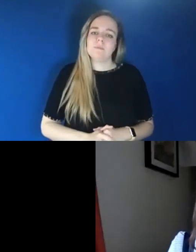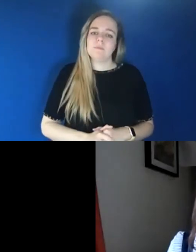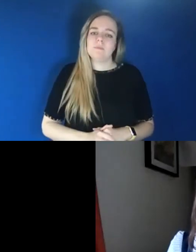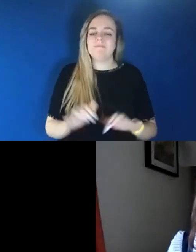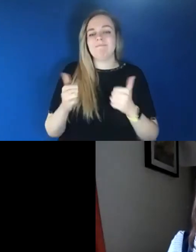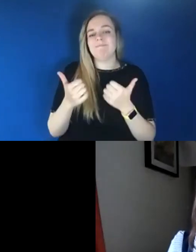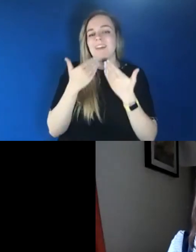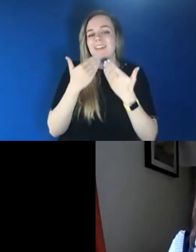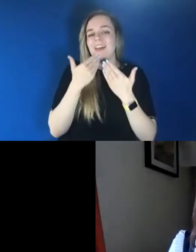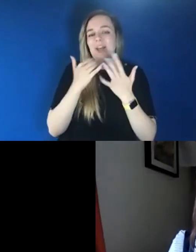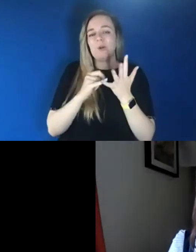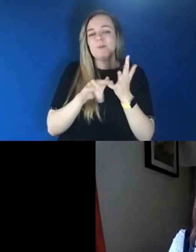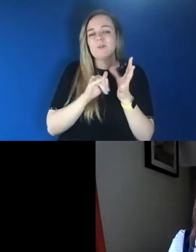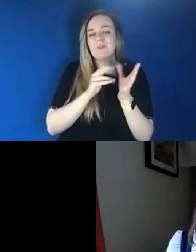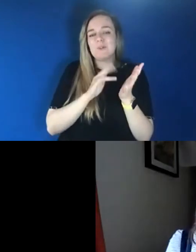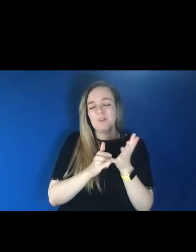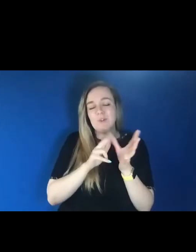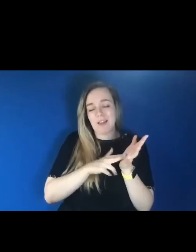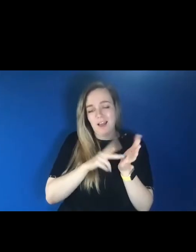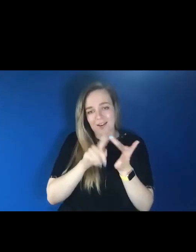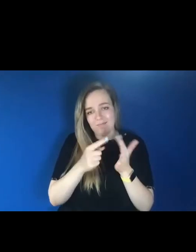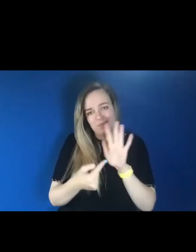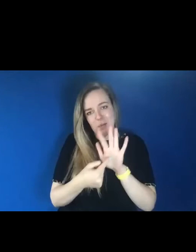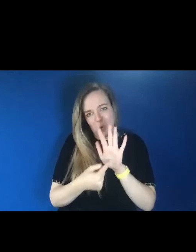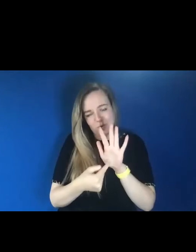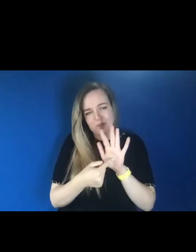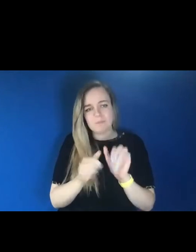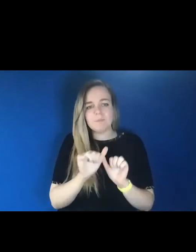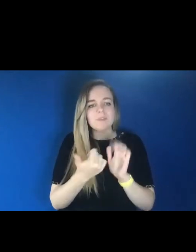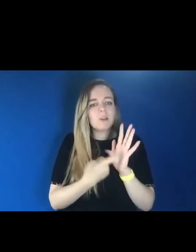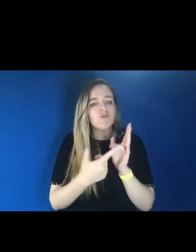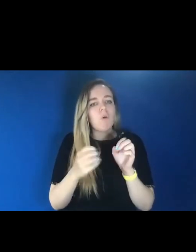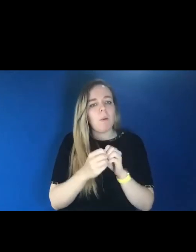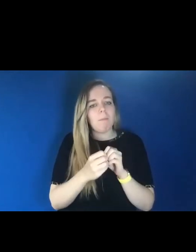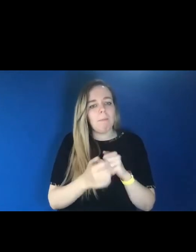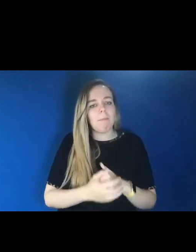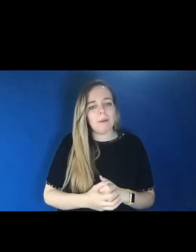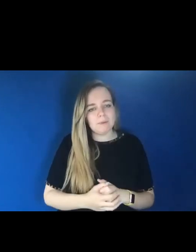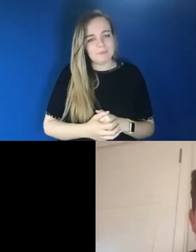Great, thank you, Suzanne. So important. Rob?